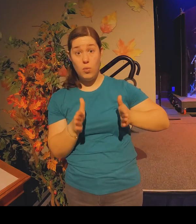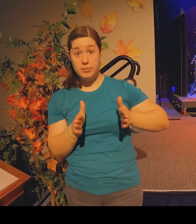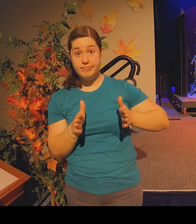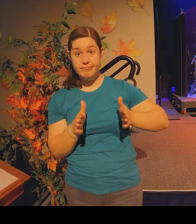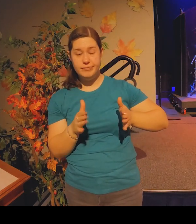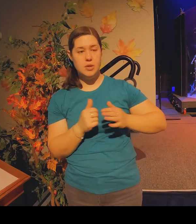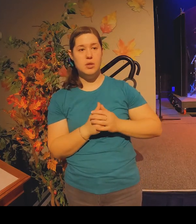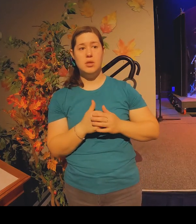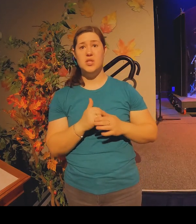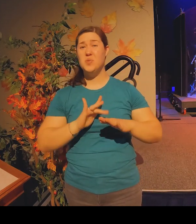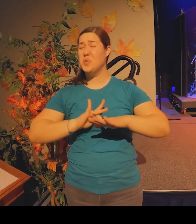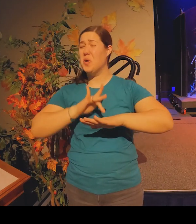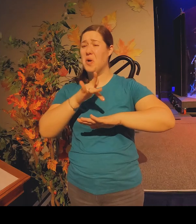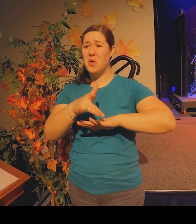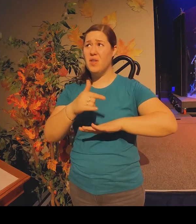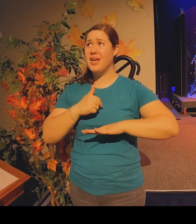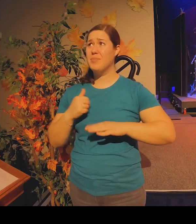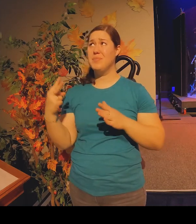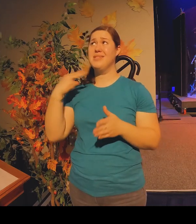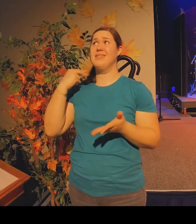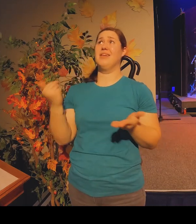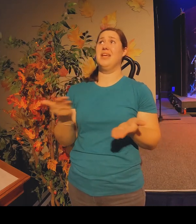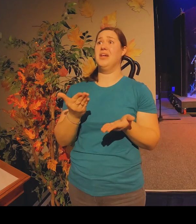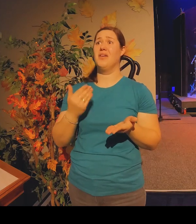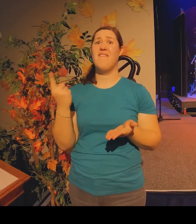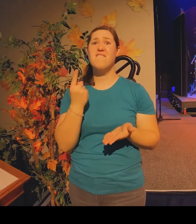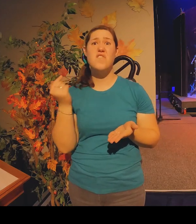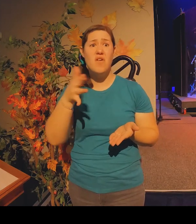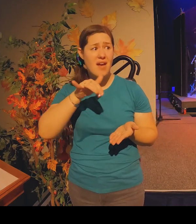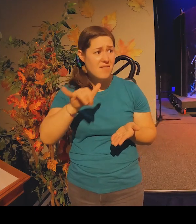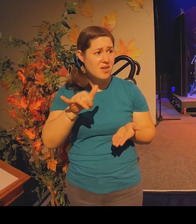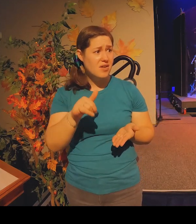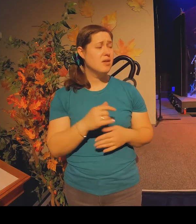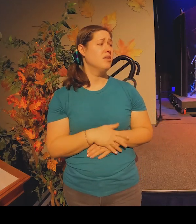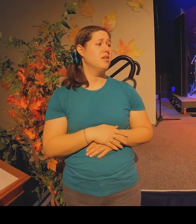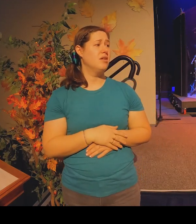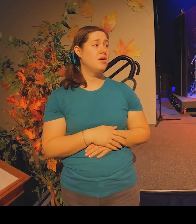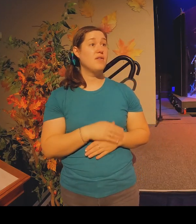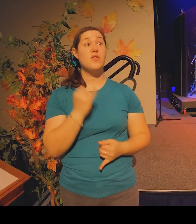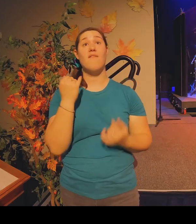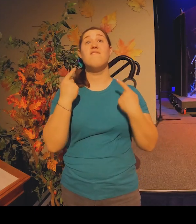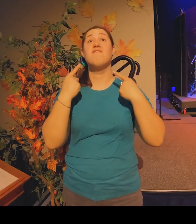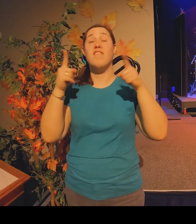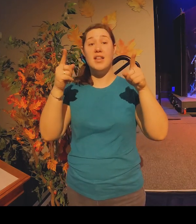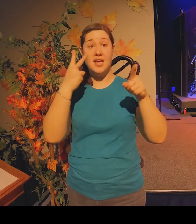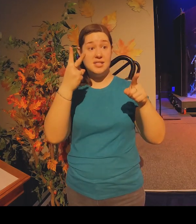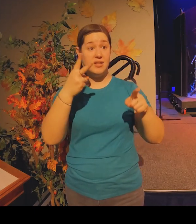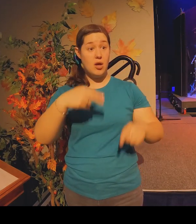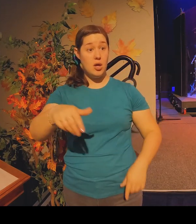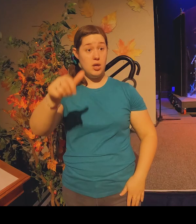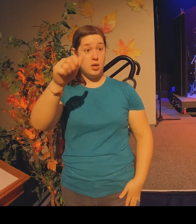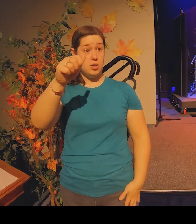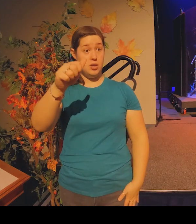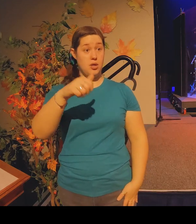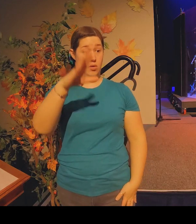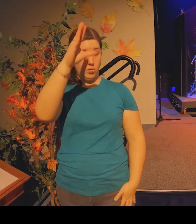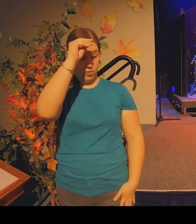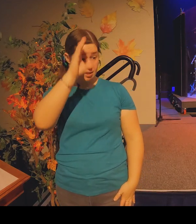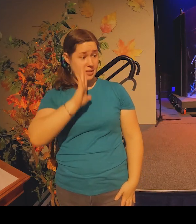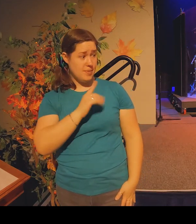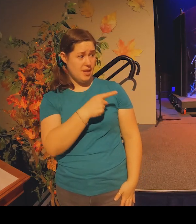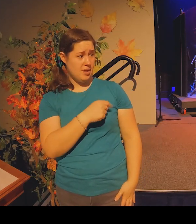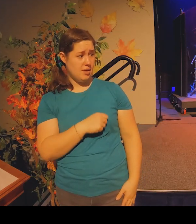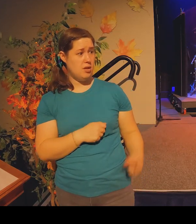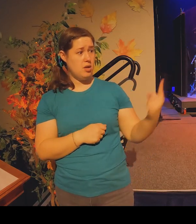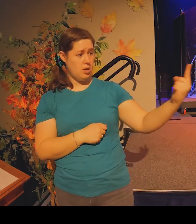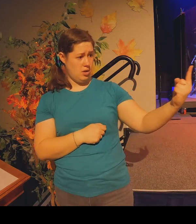to a dock and I said, hey, help me, help me, help me. And he had this posture, I'll never forget. He had this posture like someone had